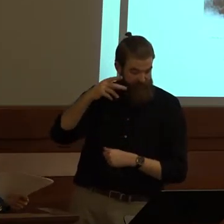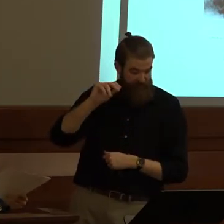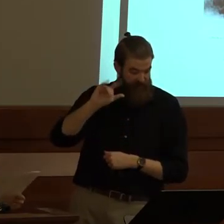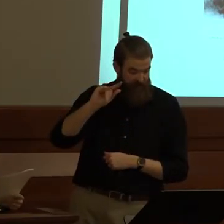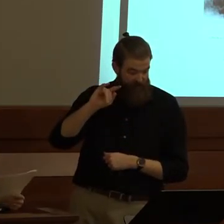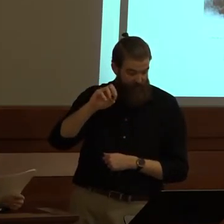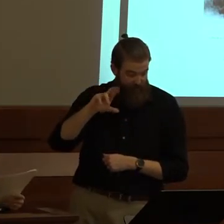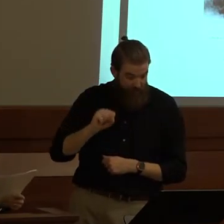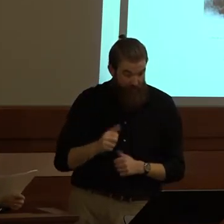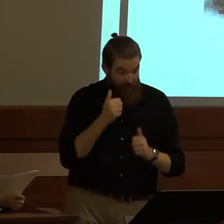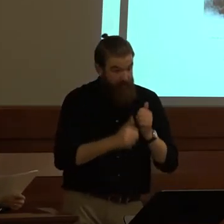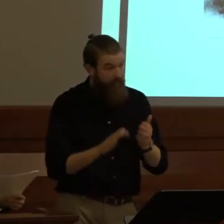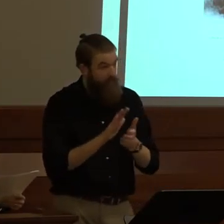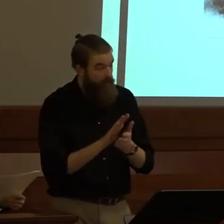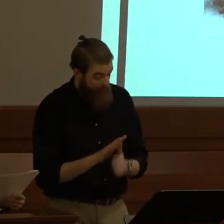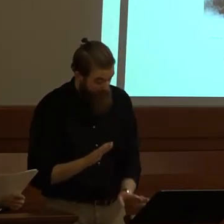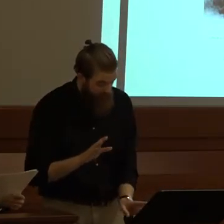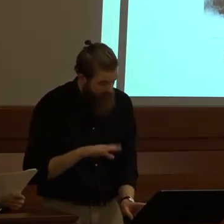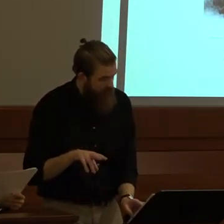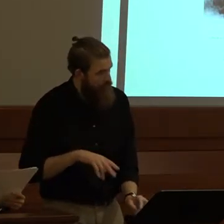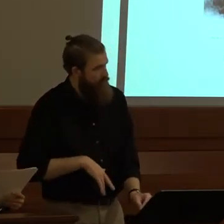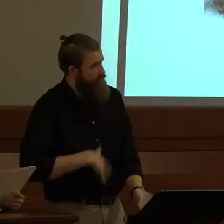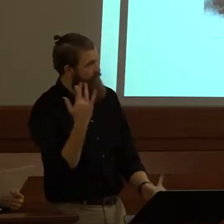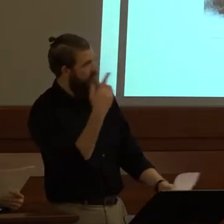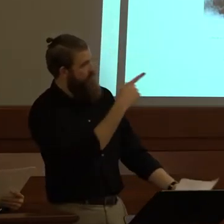mute like themselves.